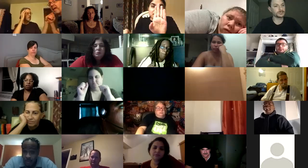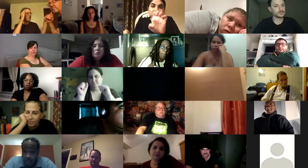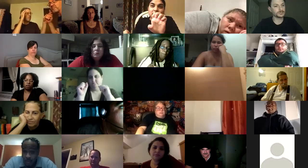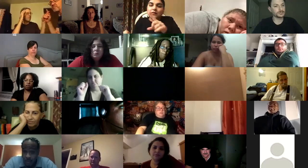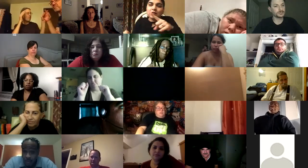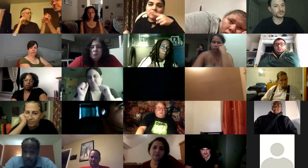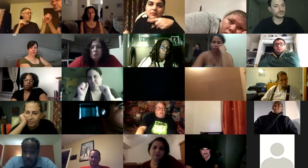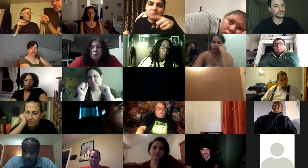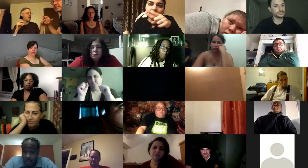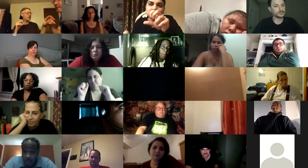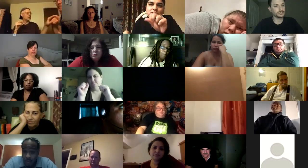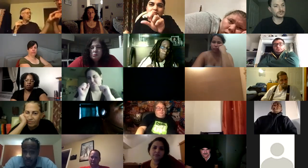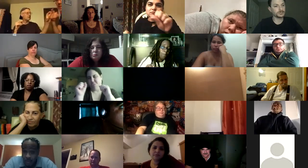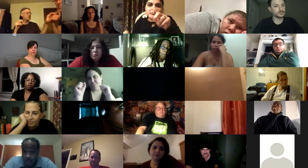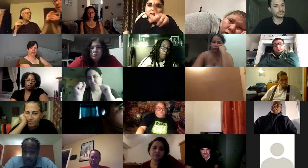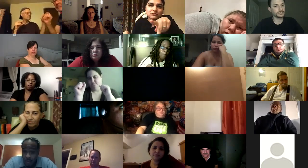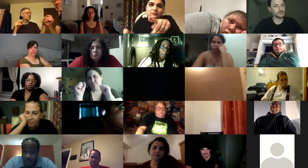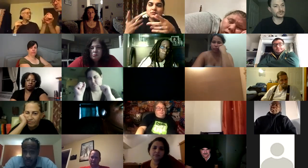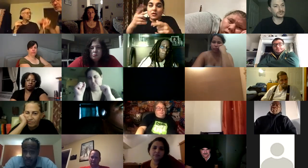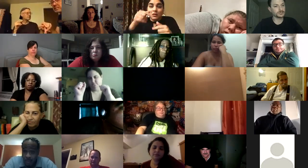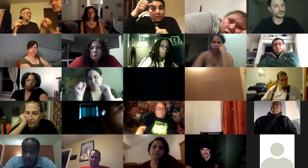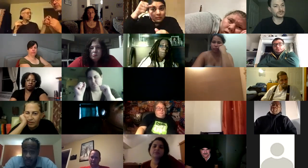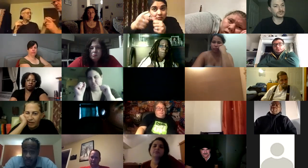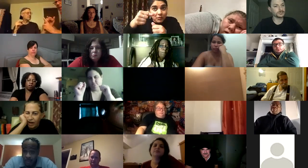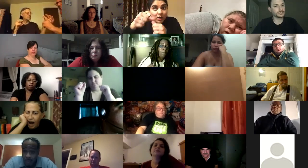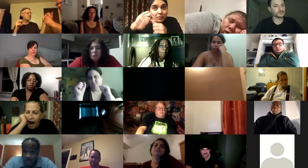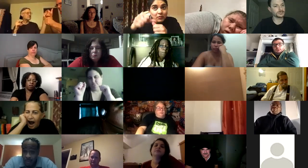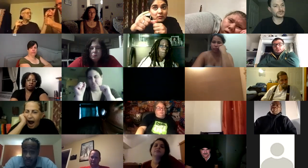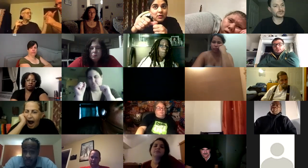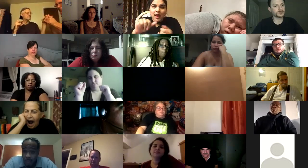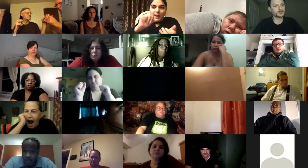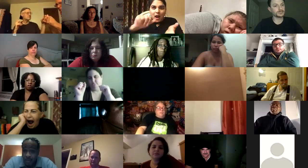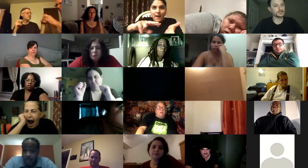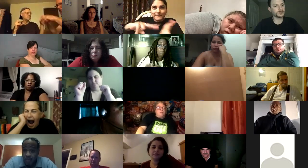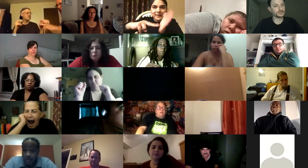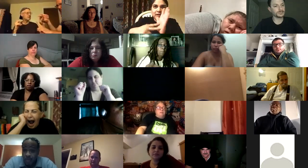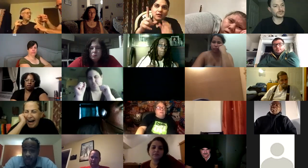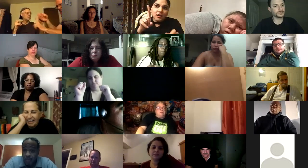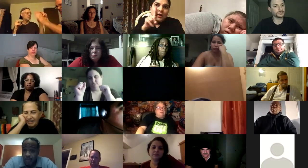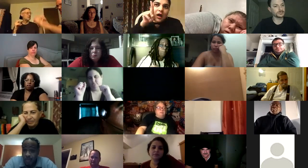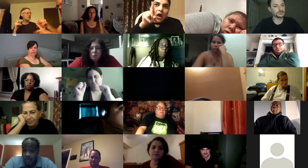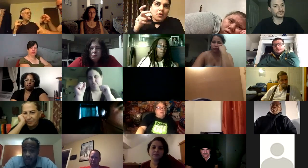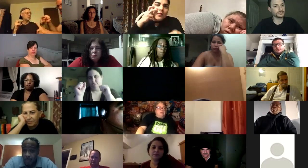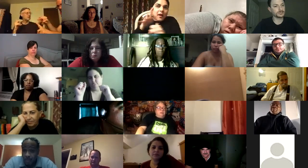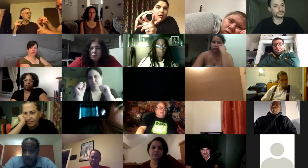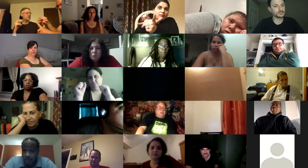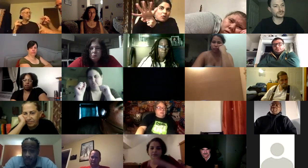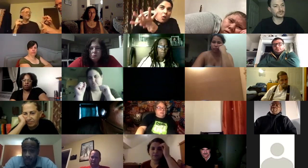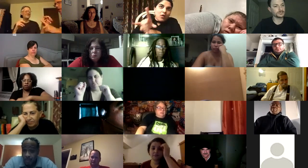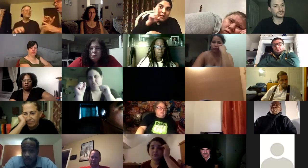I mean, I think also, but is in relation to your question is of a general preference for SSPs. I think it depends on the person. Some people might want a